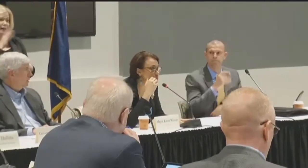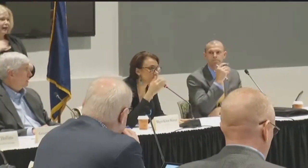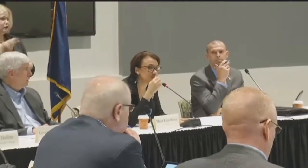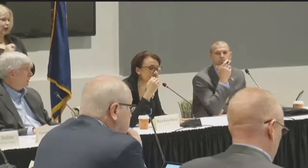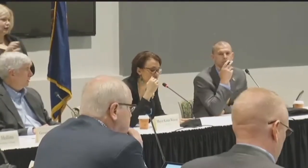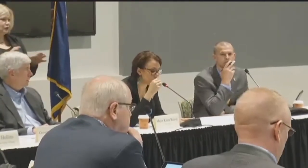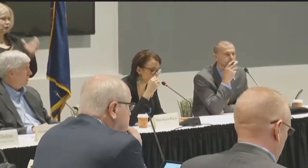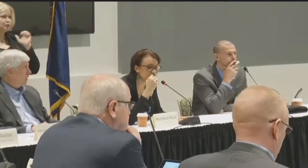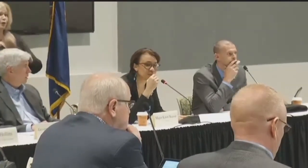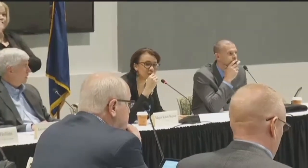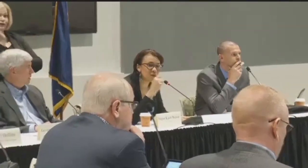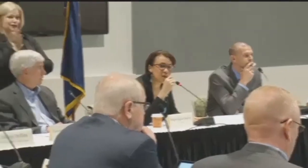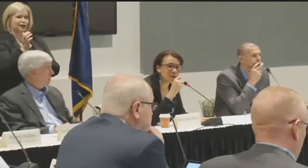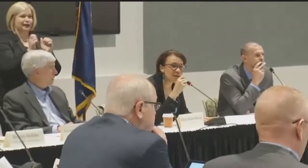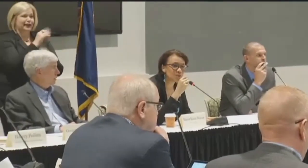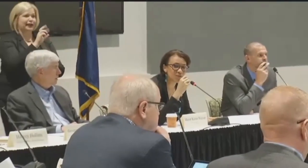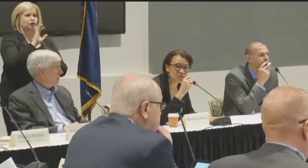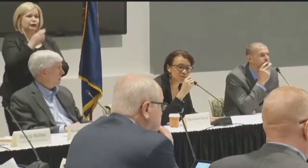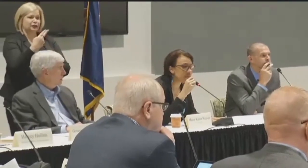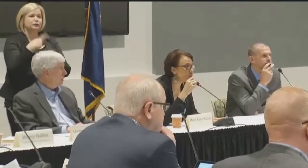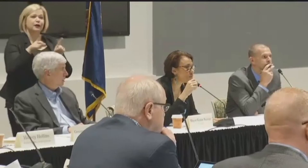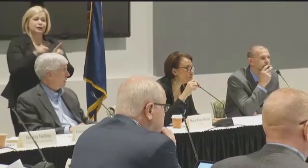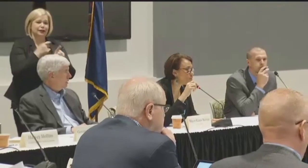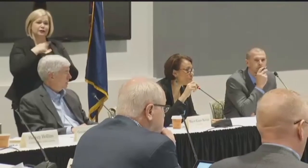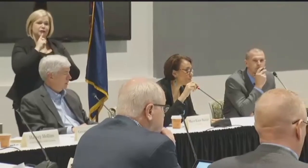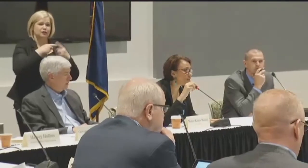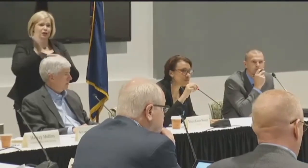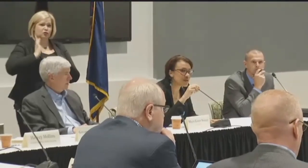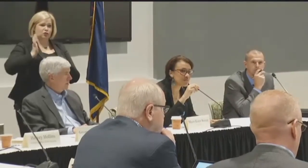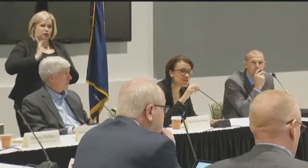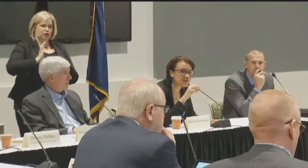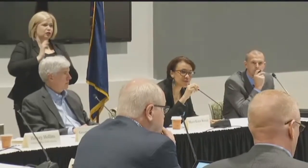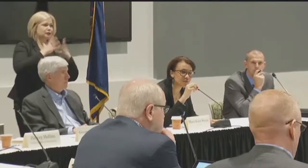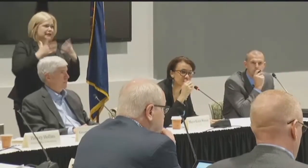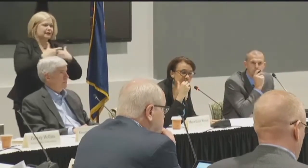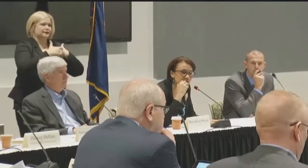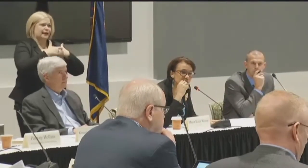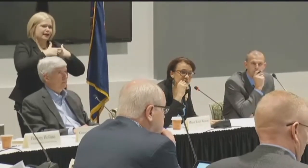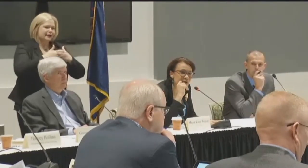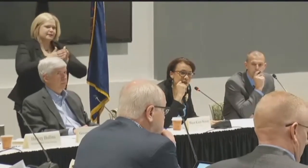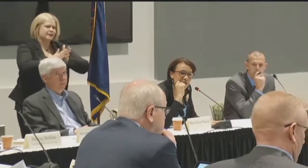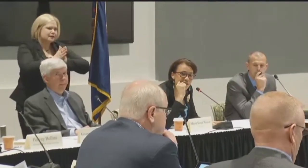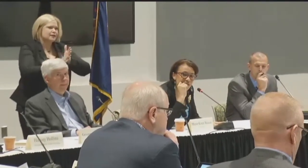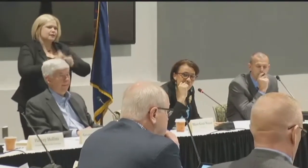do most of the talking and Rich, but like we talked about earlier, we put a lot of time and effort and energy